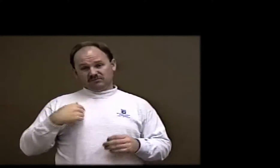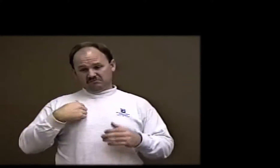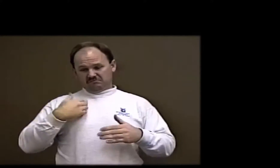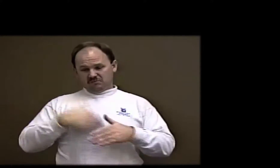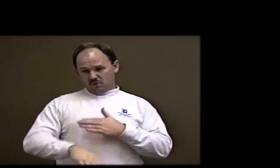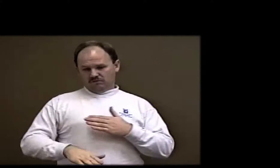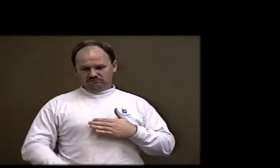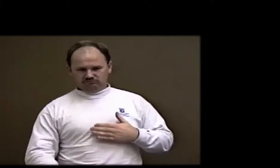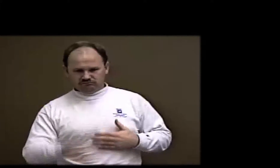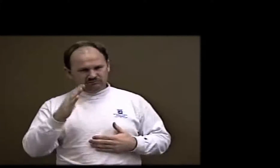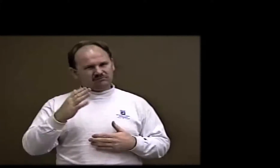over Australia.